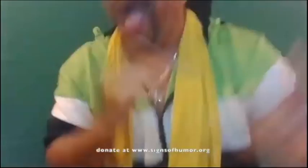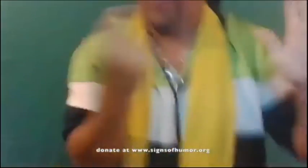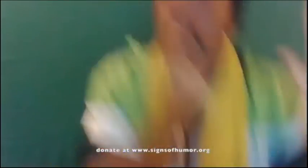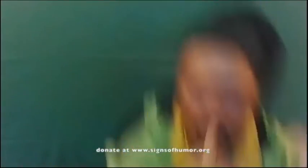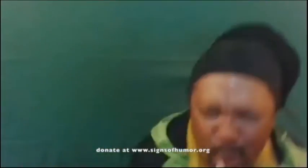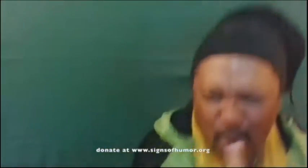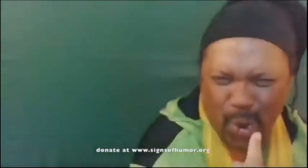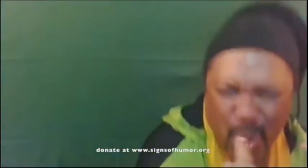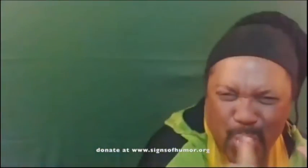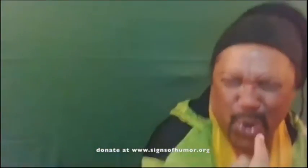Ooh, yeah.